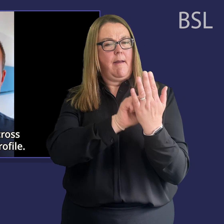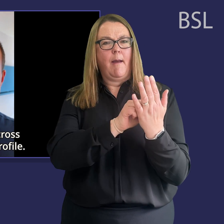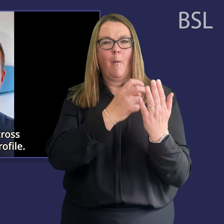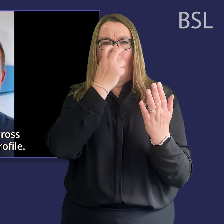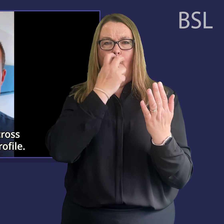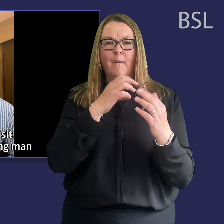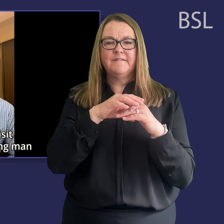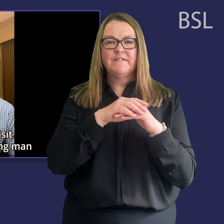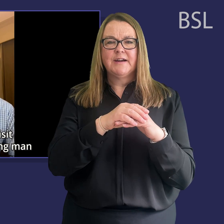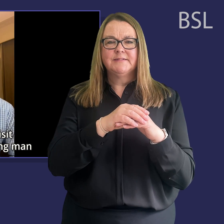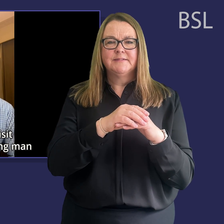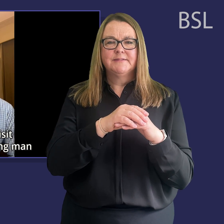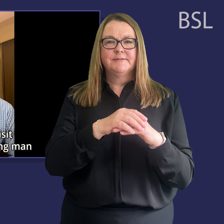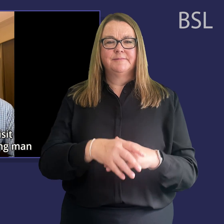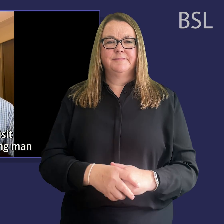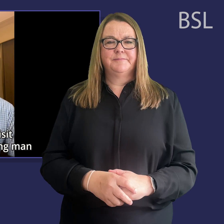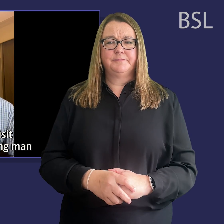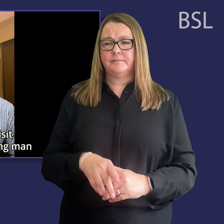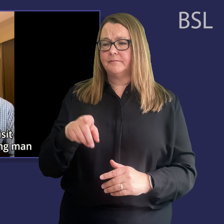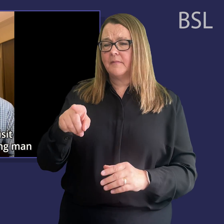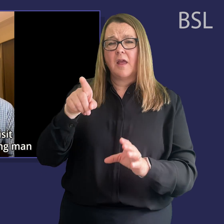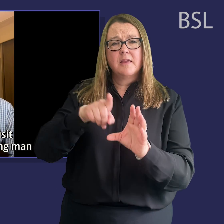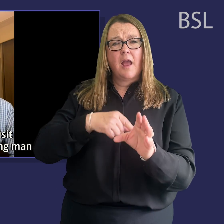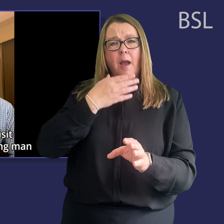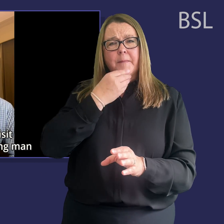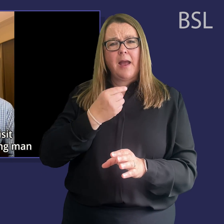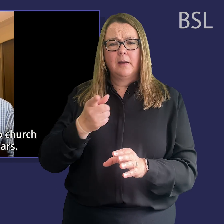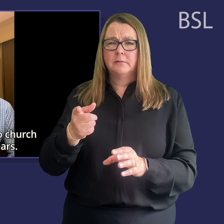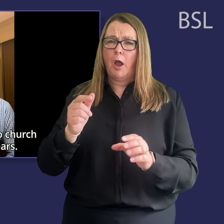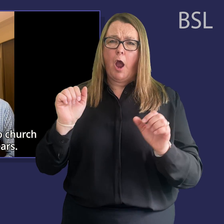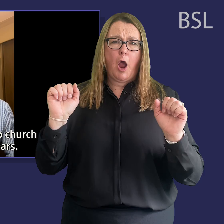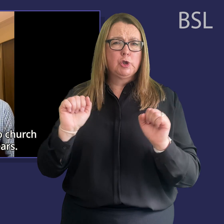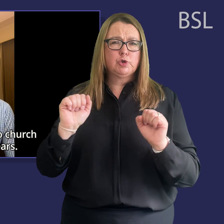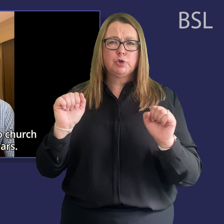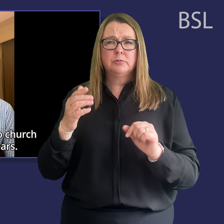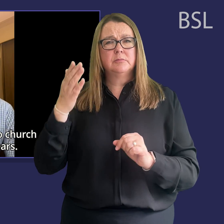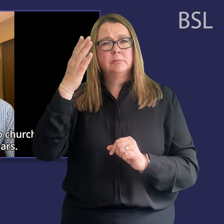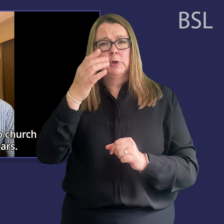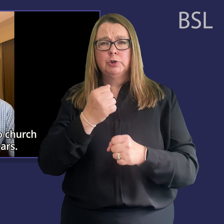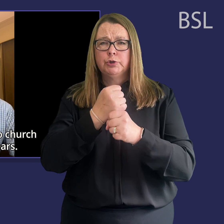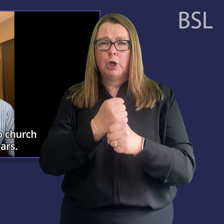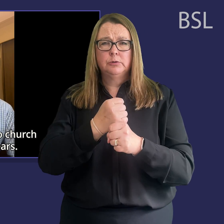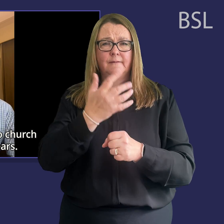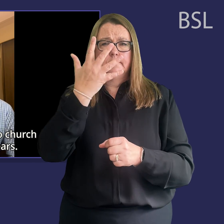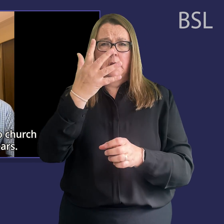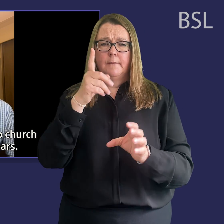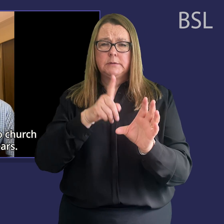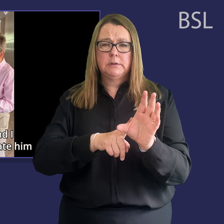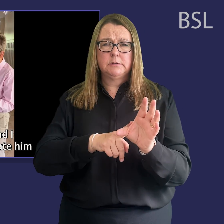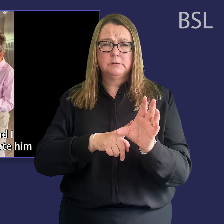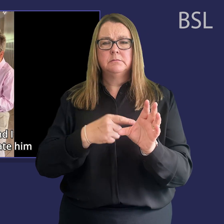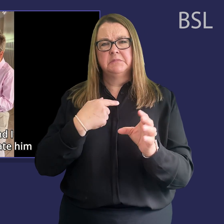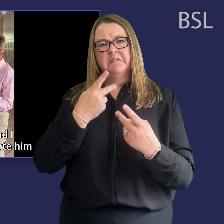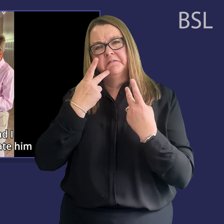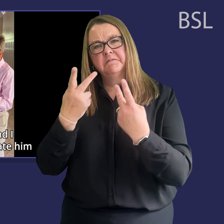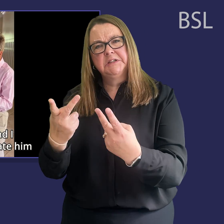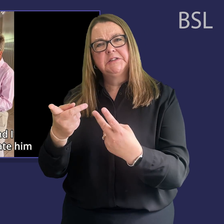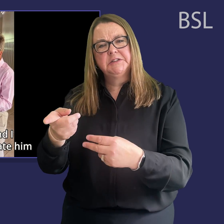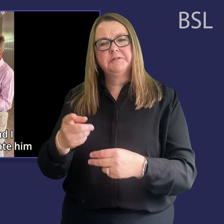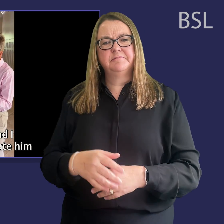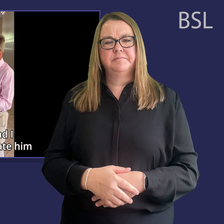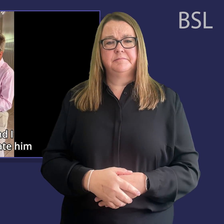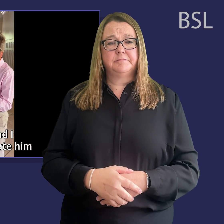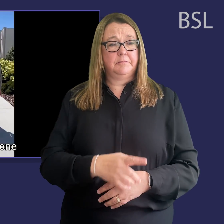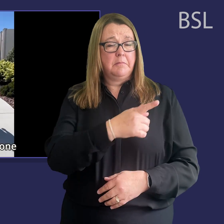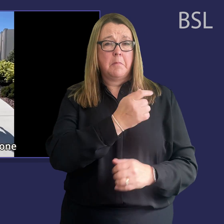friend's profile. I decided to visit a 14-year-old young man who hadn't been to church for over 5 years. My brother and I decided